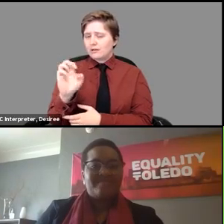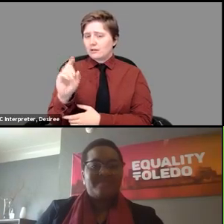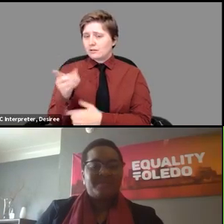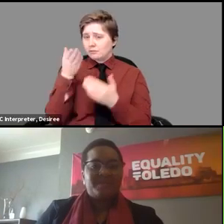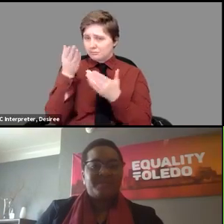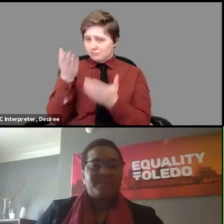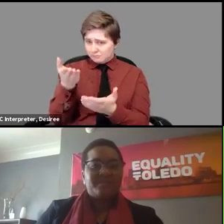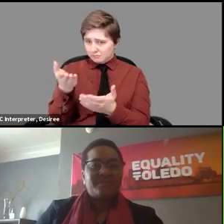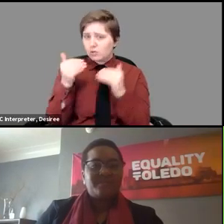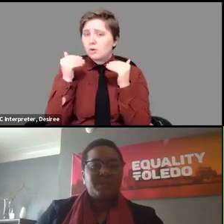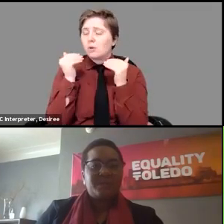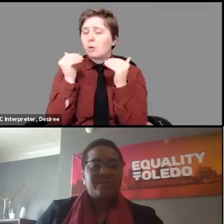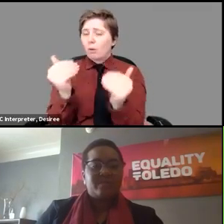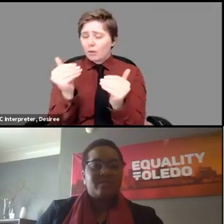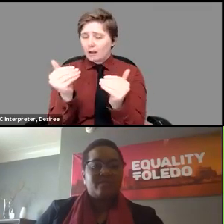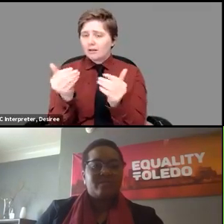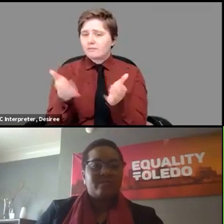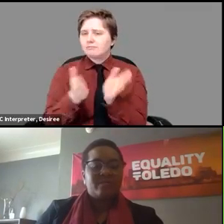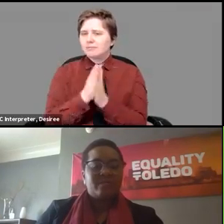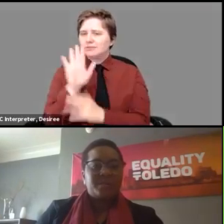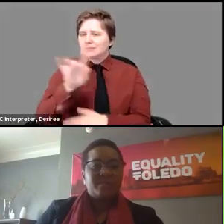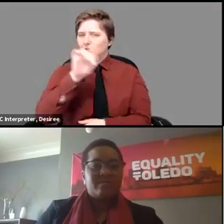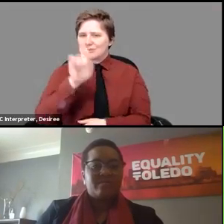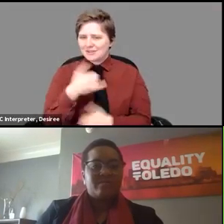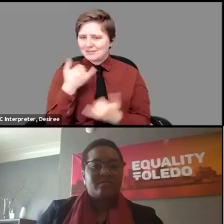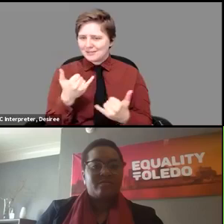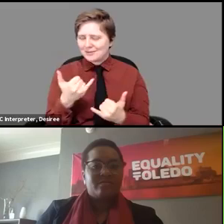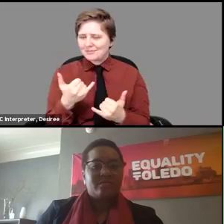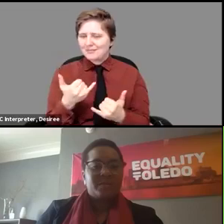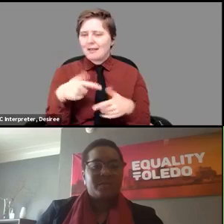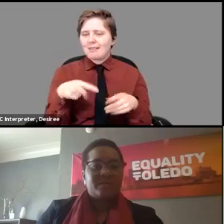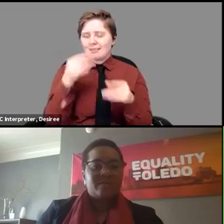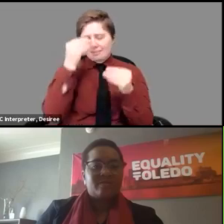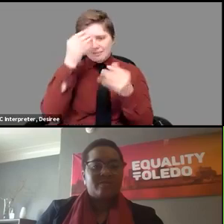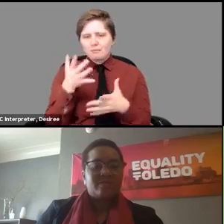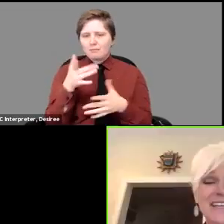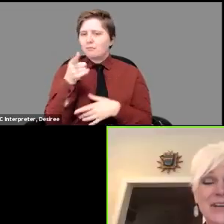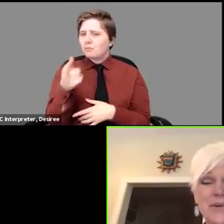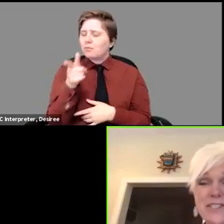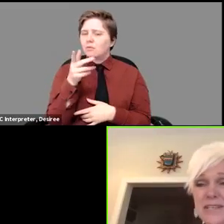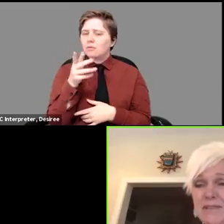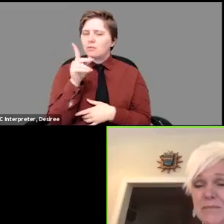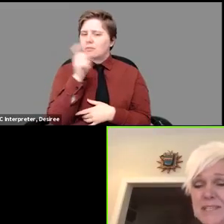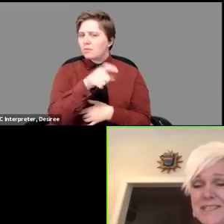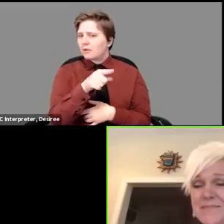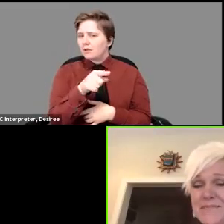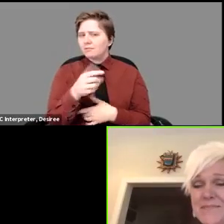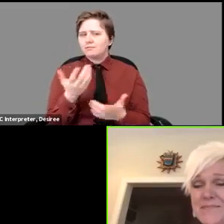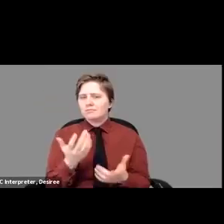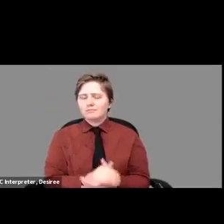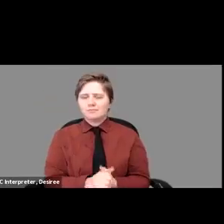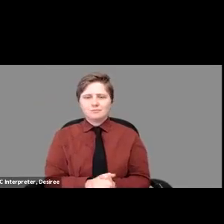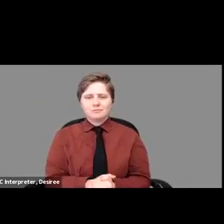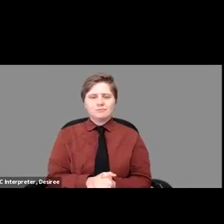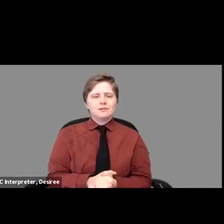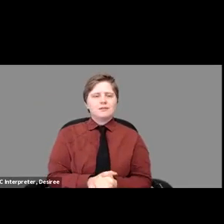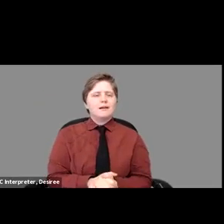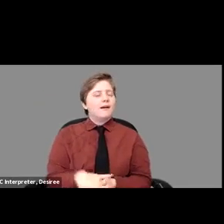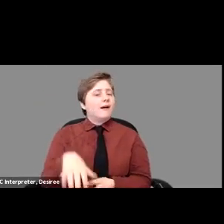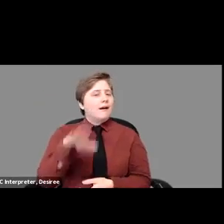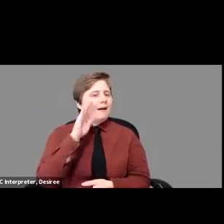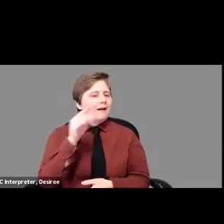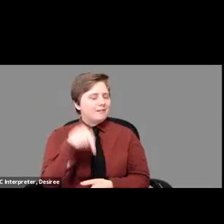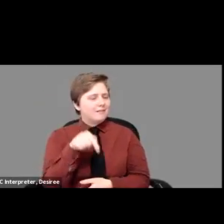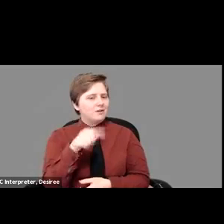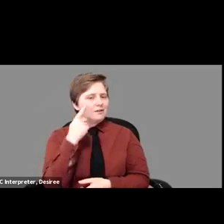Amy, please go ahead and ask your question and let us know who you are asking a question of, please. Hi, this